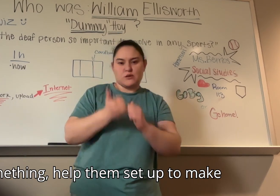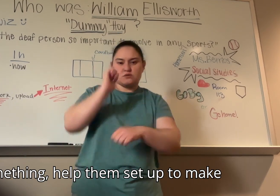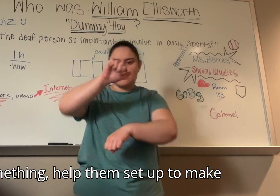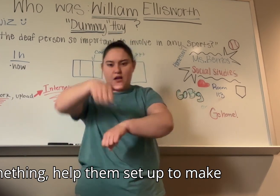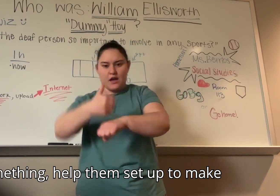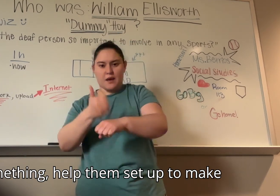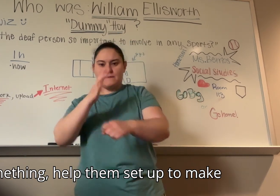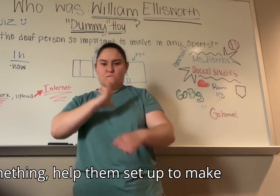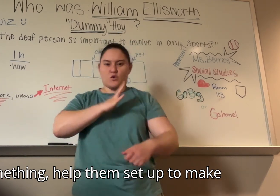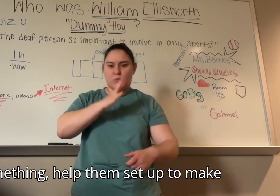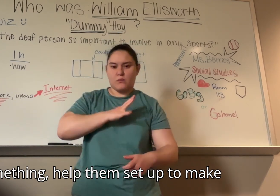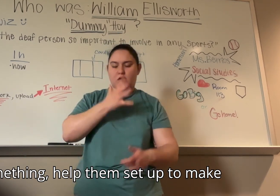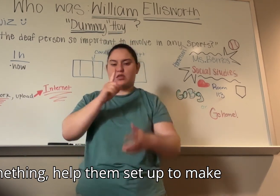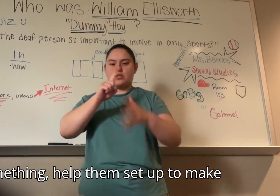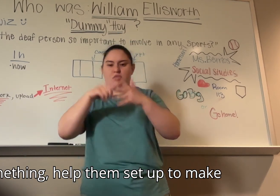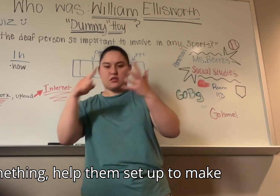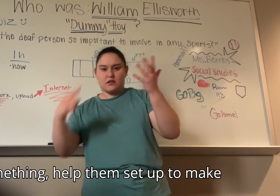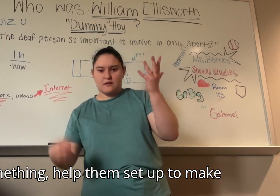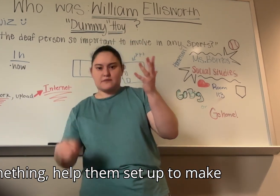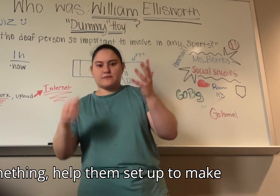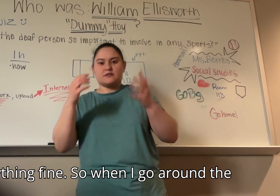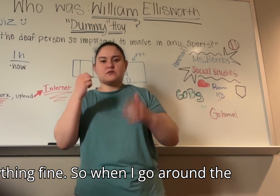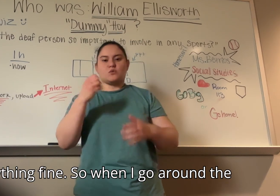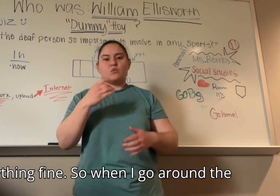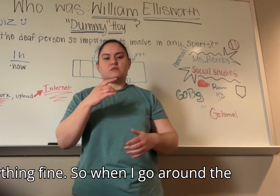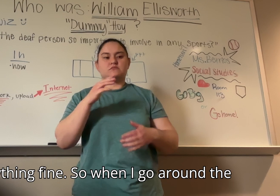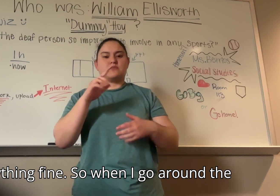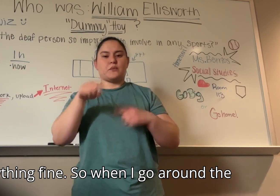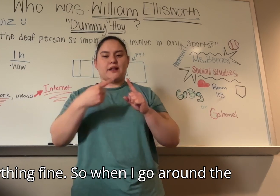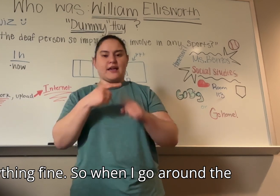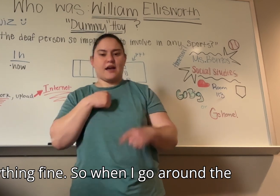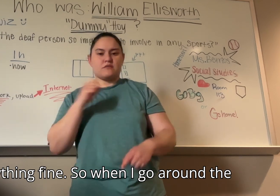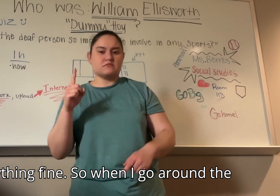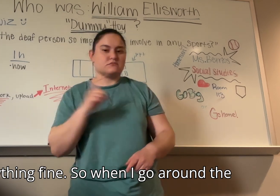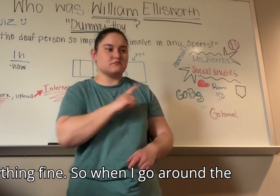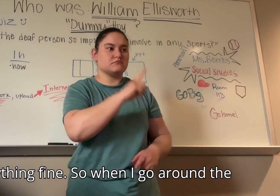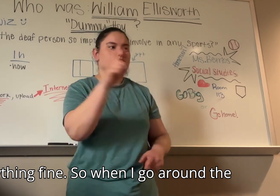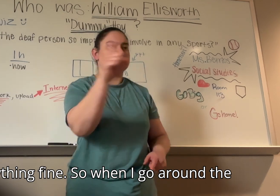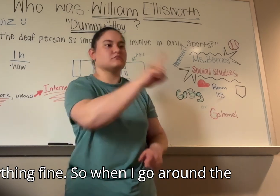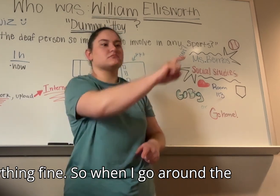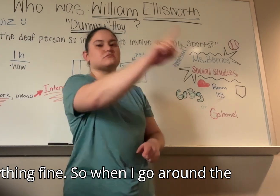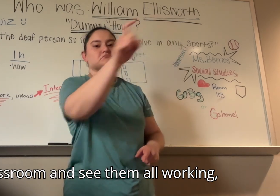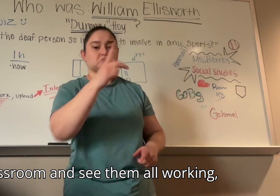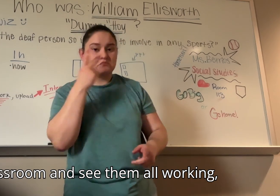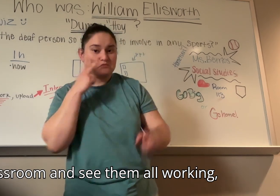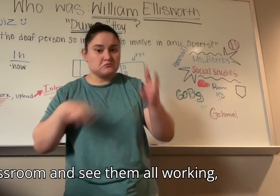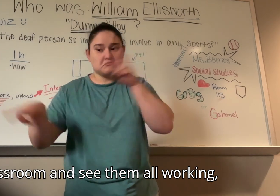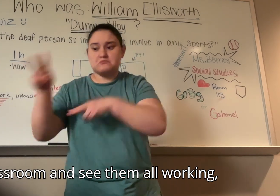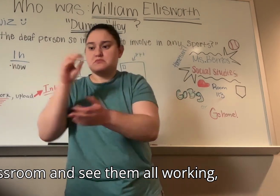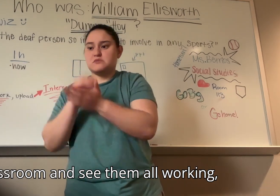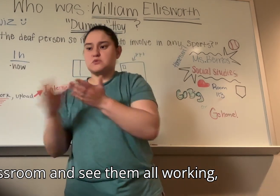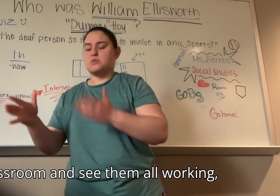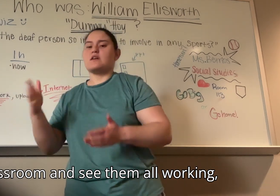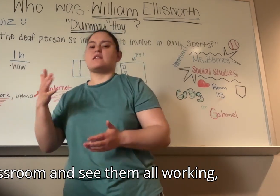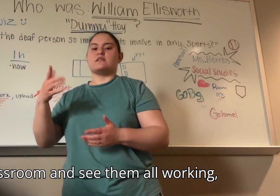something, help them set up to make everything fine. So when I go around the classroom and see them all